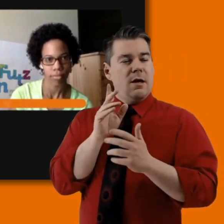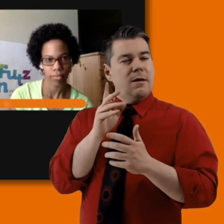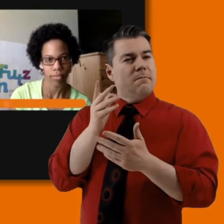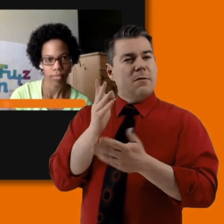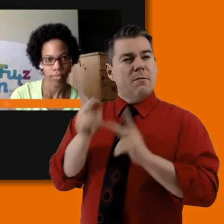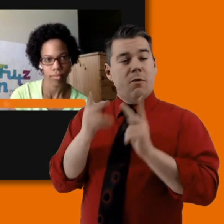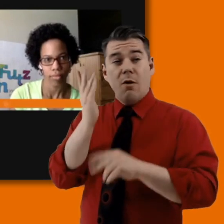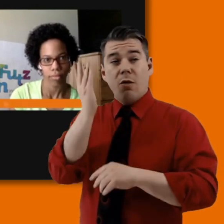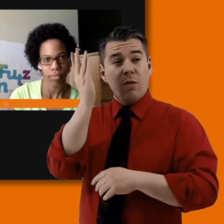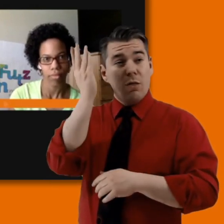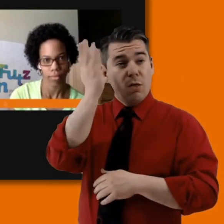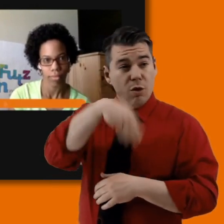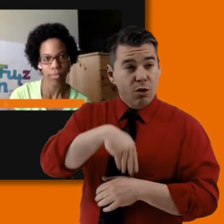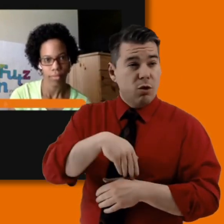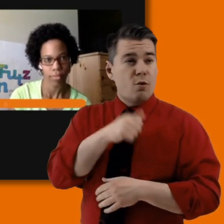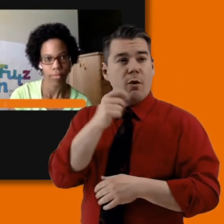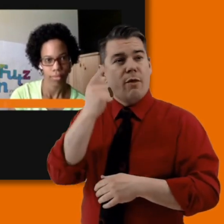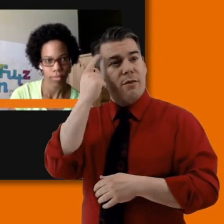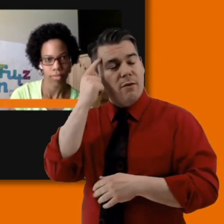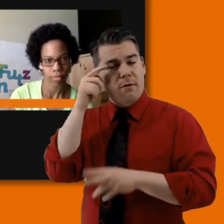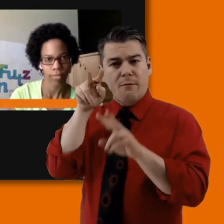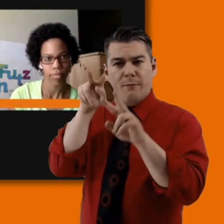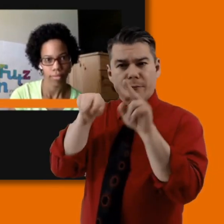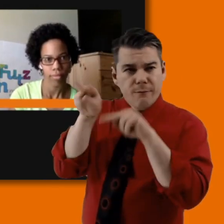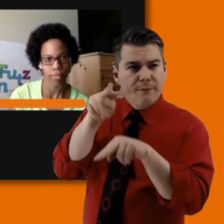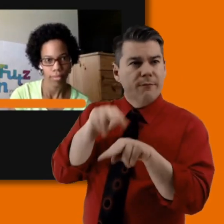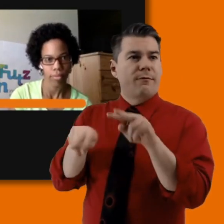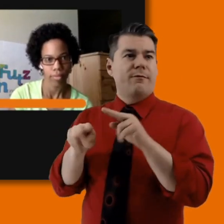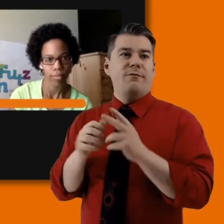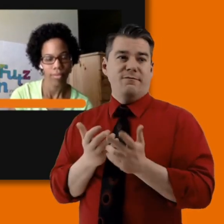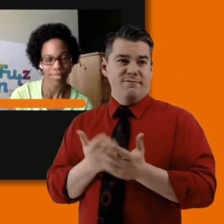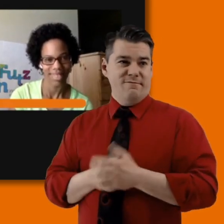have thought about looking at otherwise.